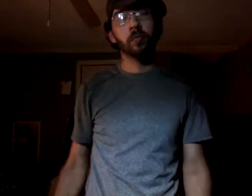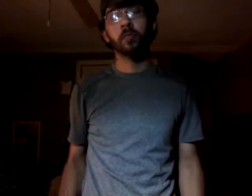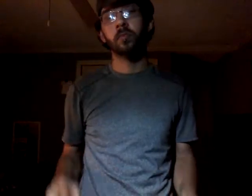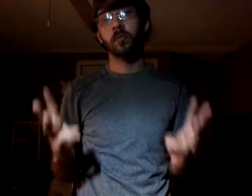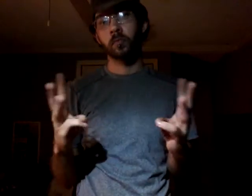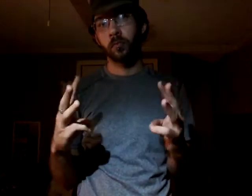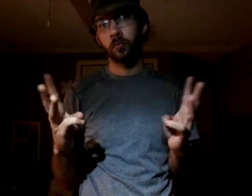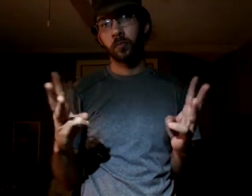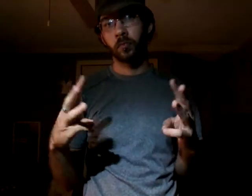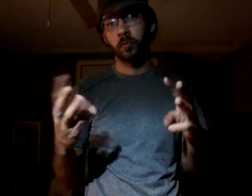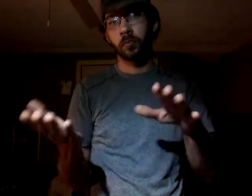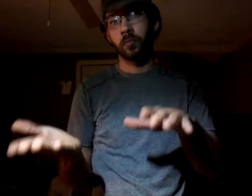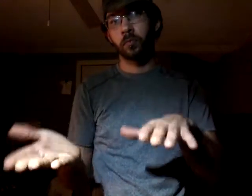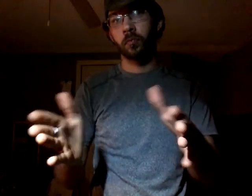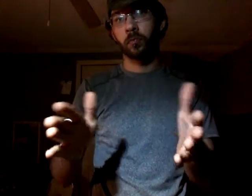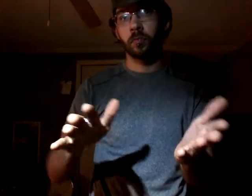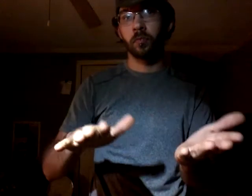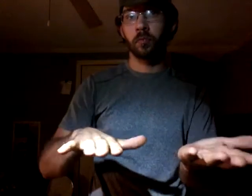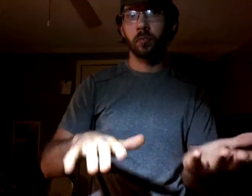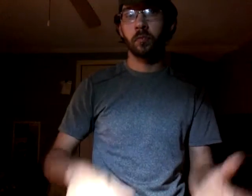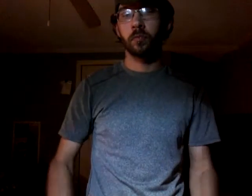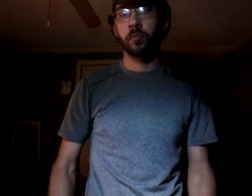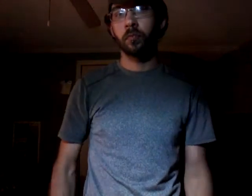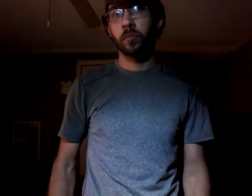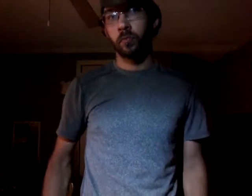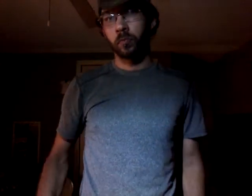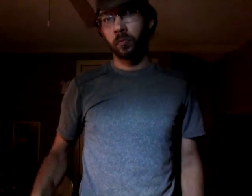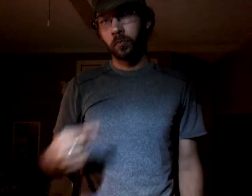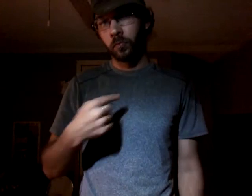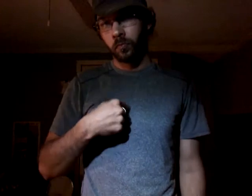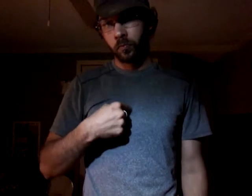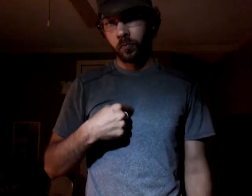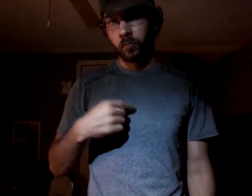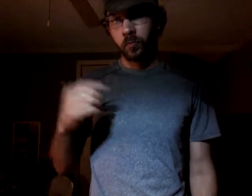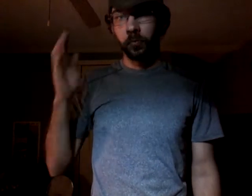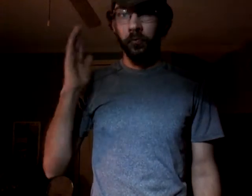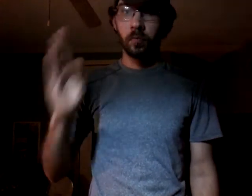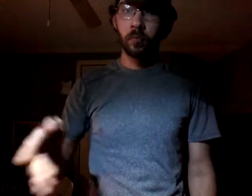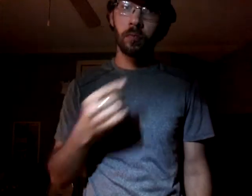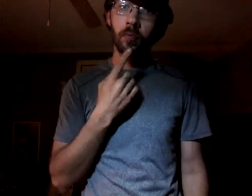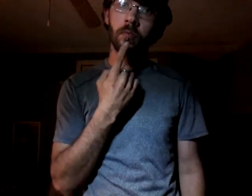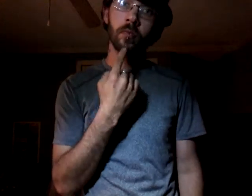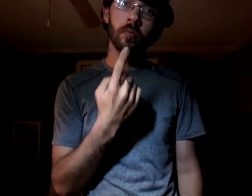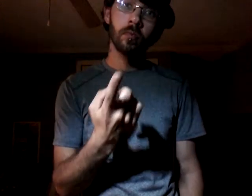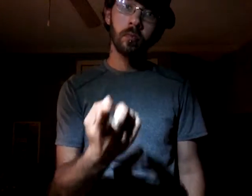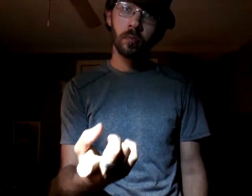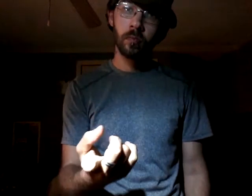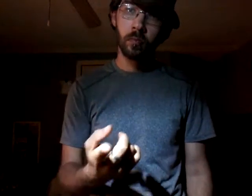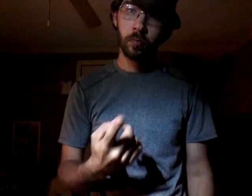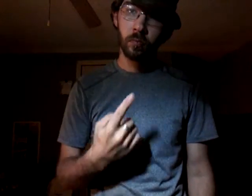in the winter of death I will tell you